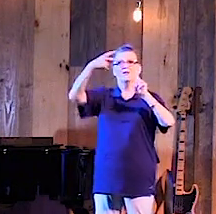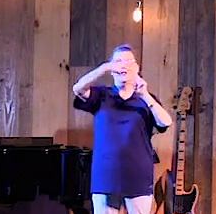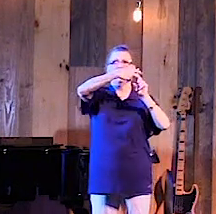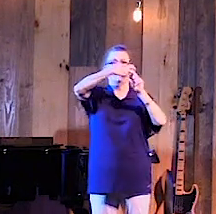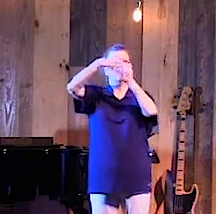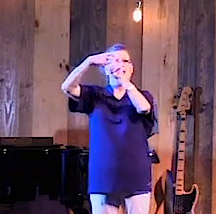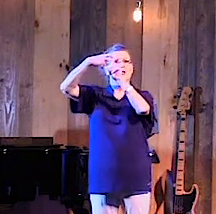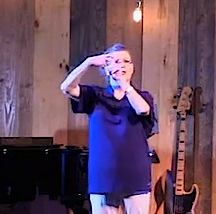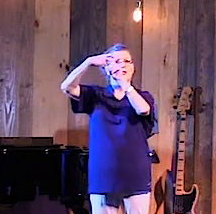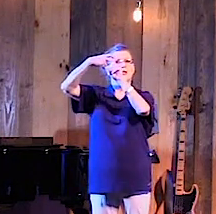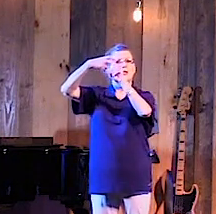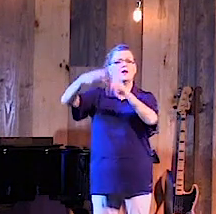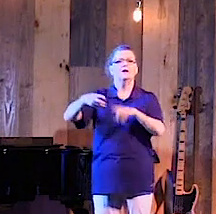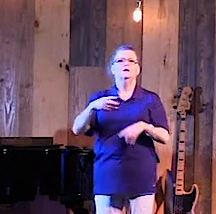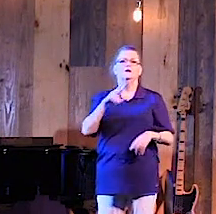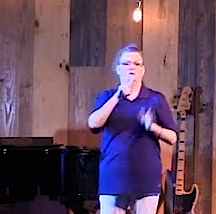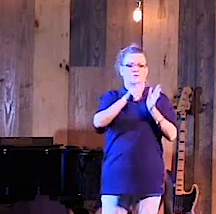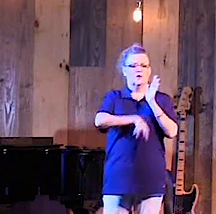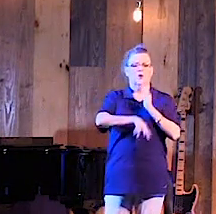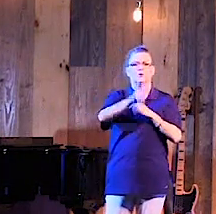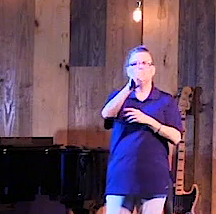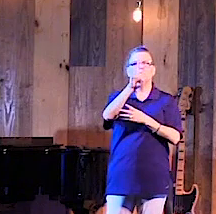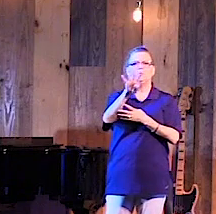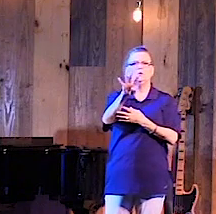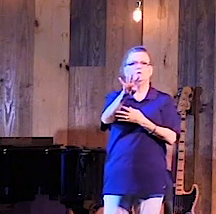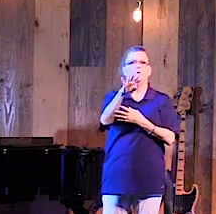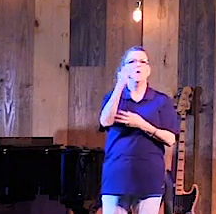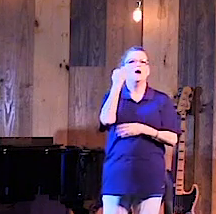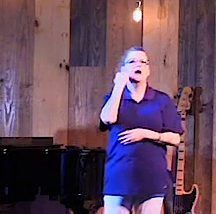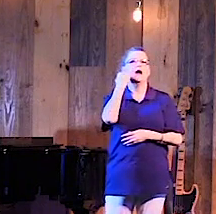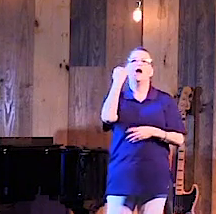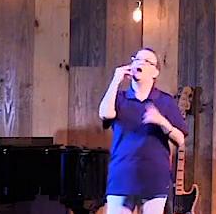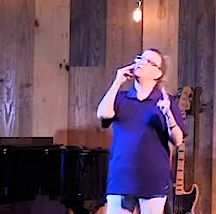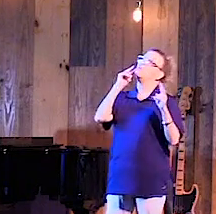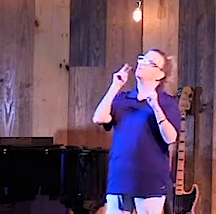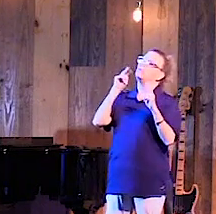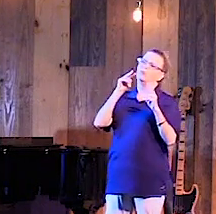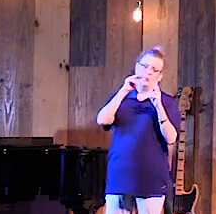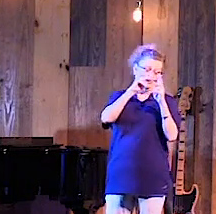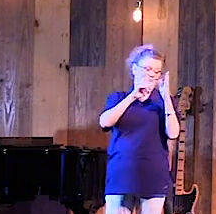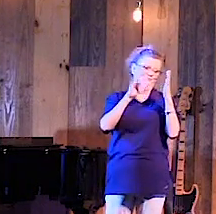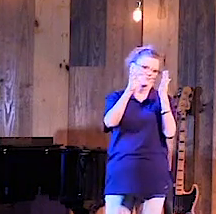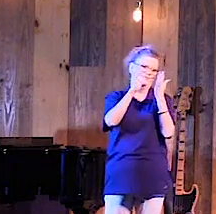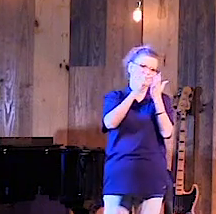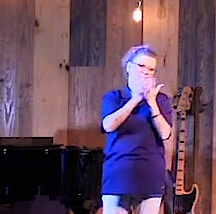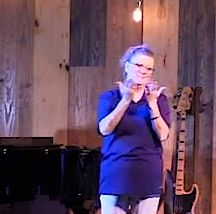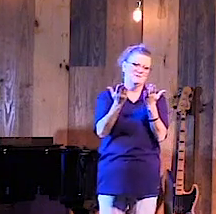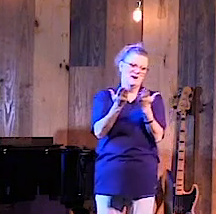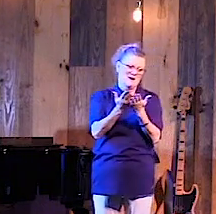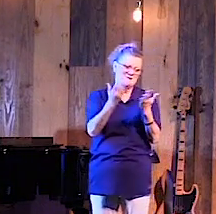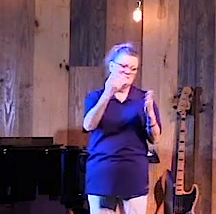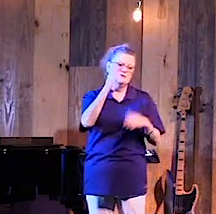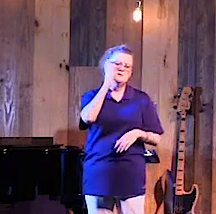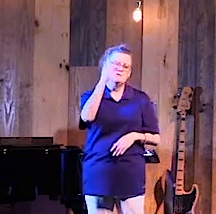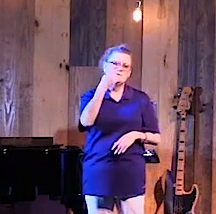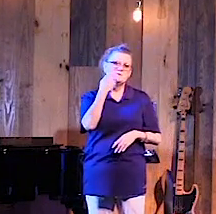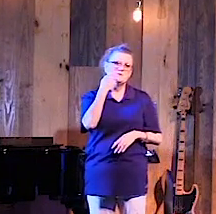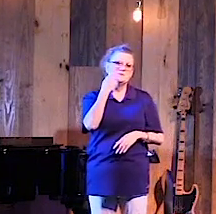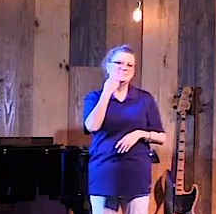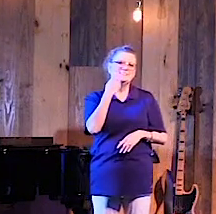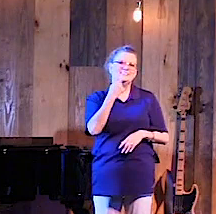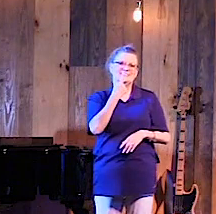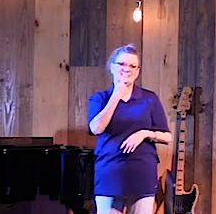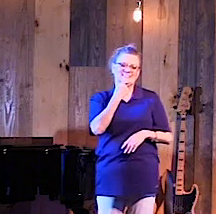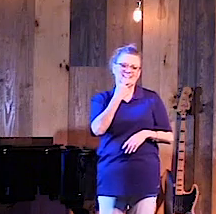So in verse 24, if you'll look in your text in Luke 15, verse 24 says, "For this son of mine was dead and